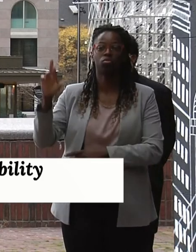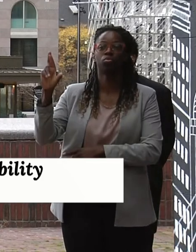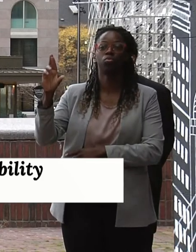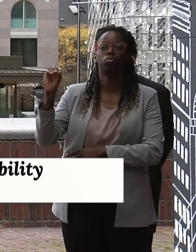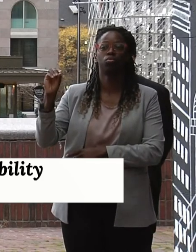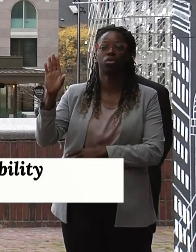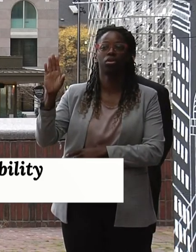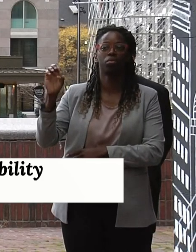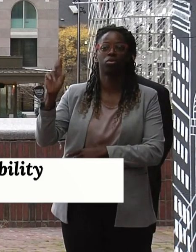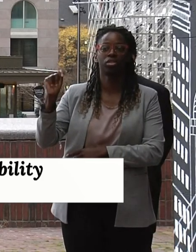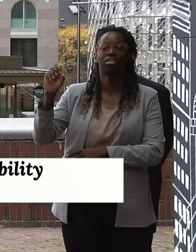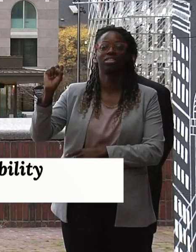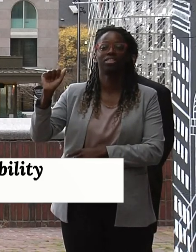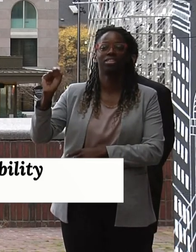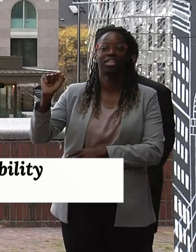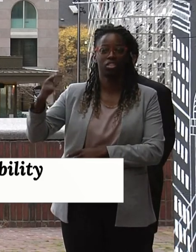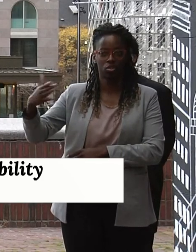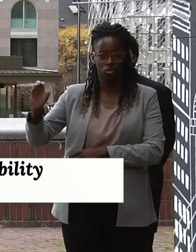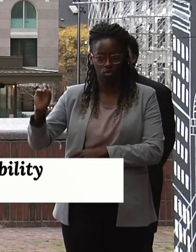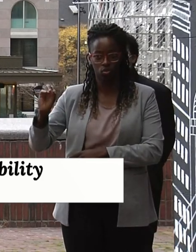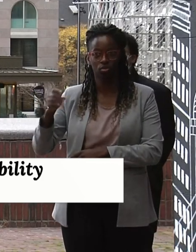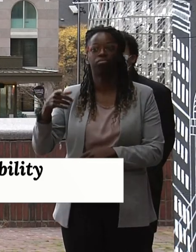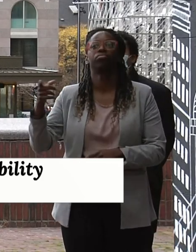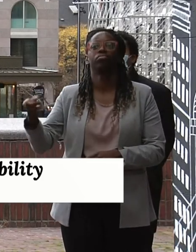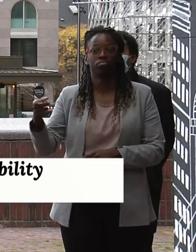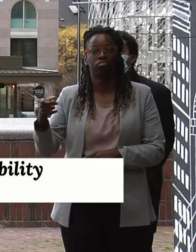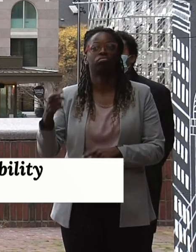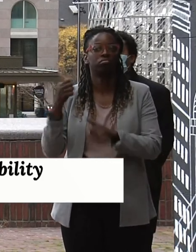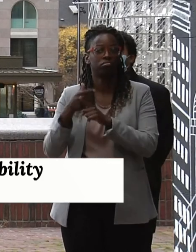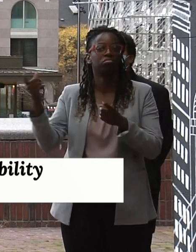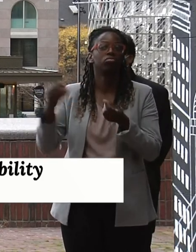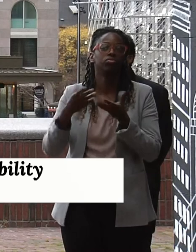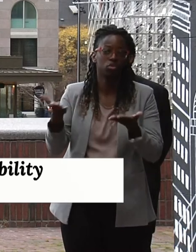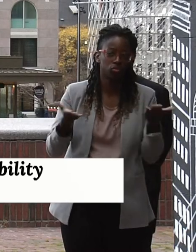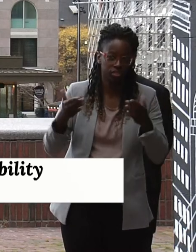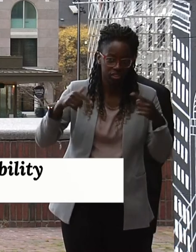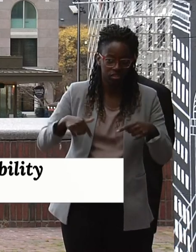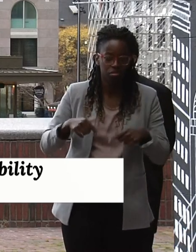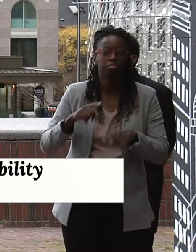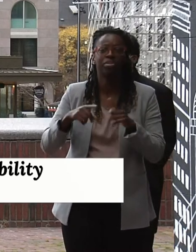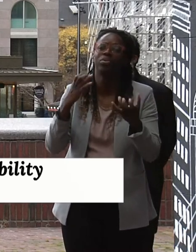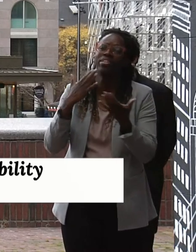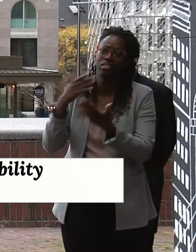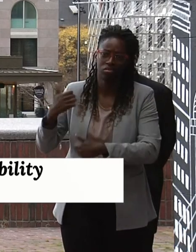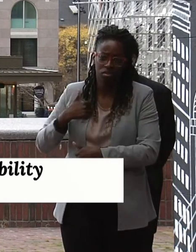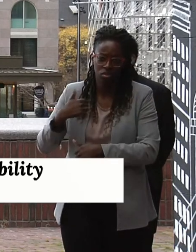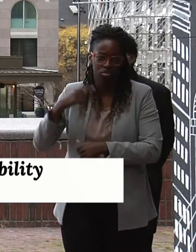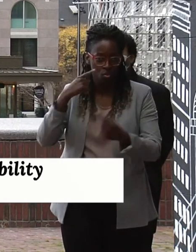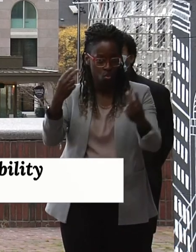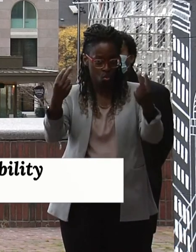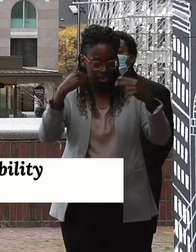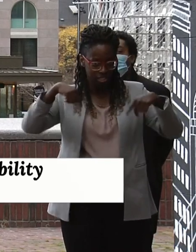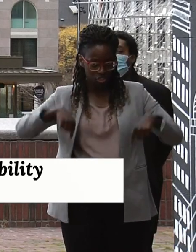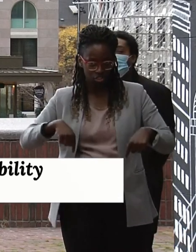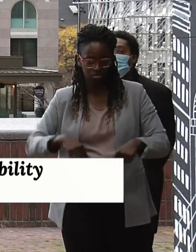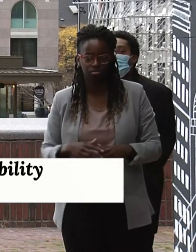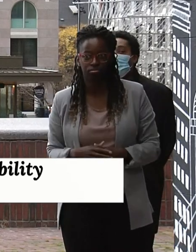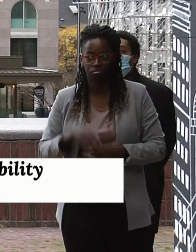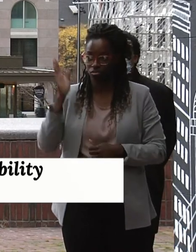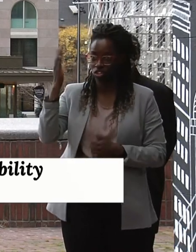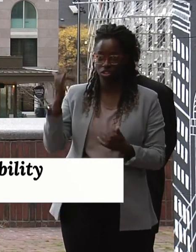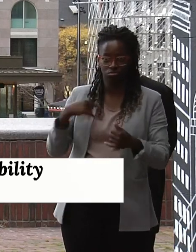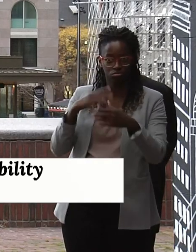of our veterans and their families who live in the city of Boston. And to the families that are watching, to the veterans watching this press conference, I want to thank you for your service to our country.